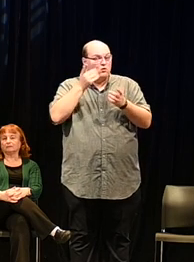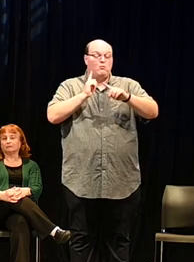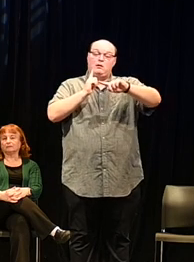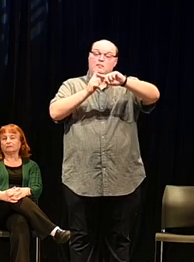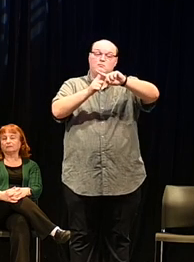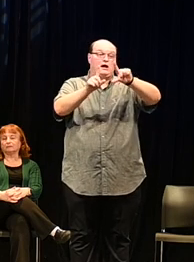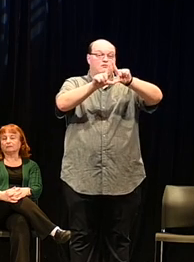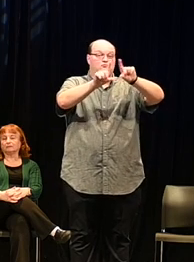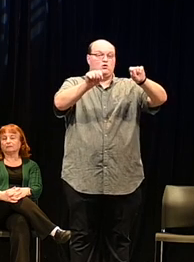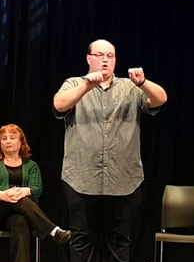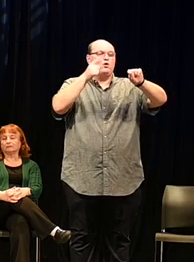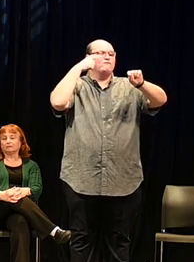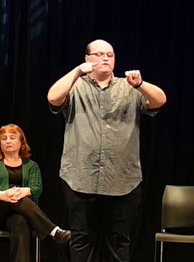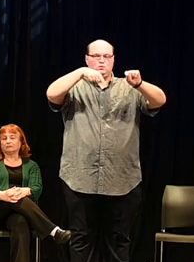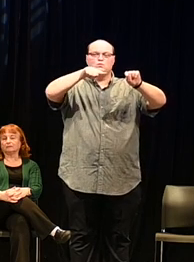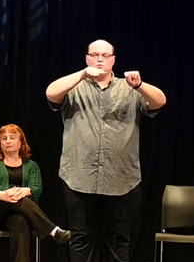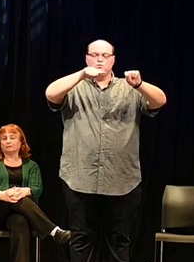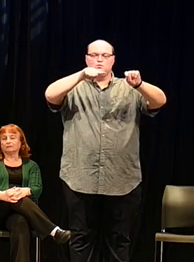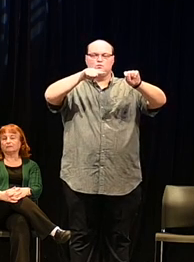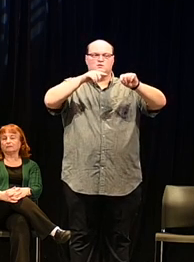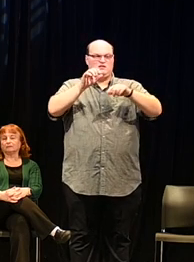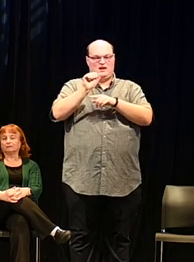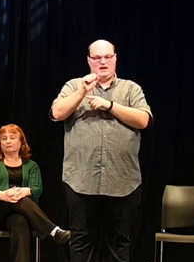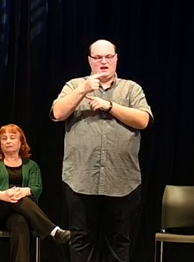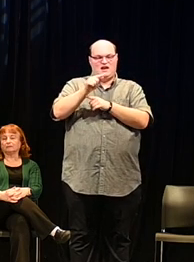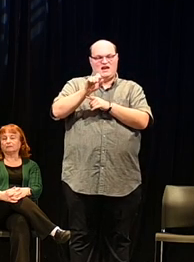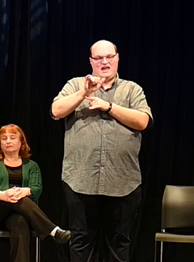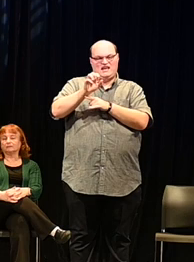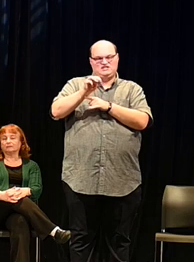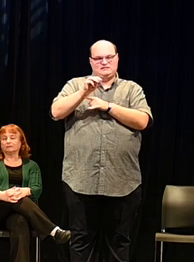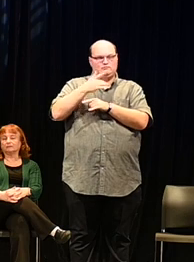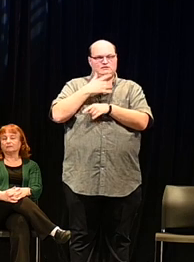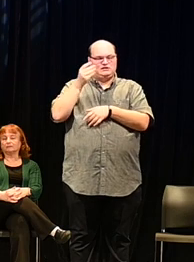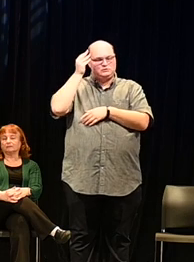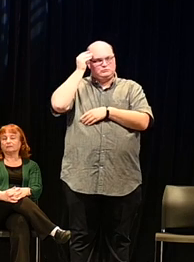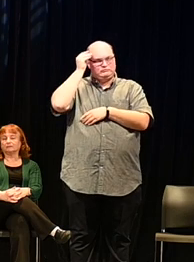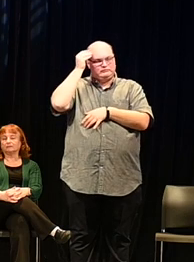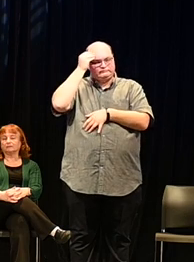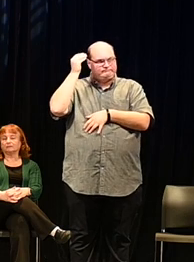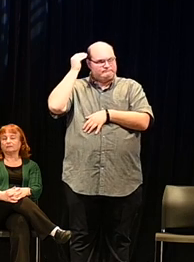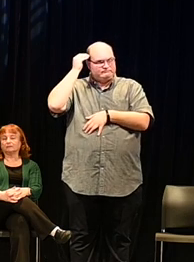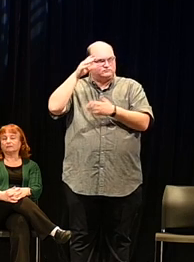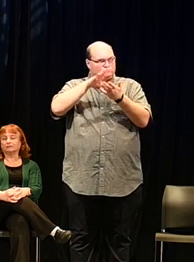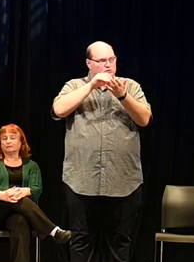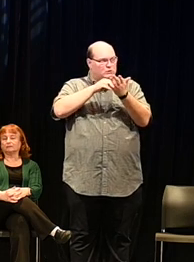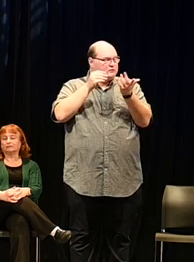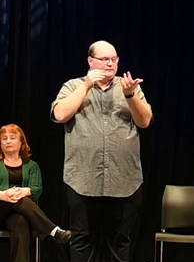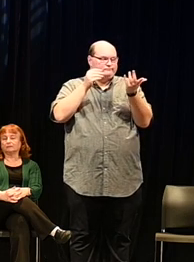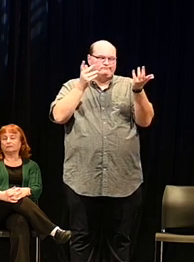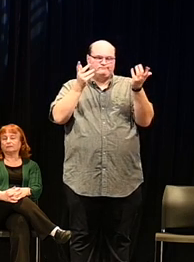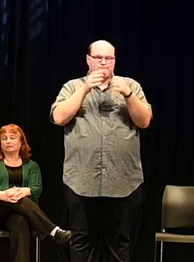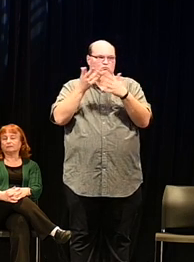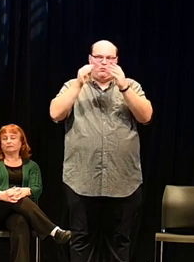you. A lot of what we know about ageism is that we carry things in our heads that we've learned from